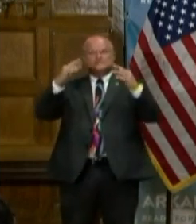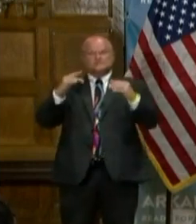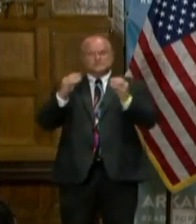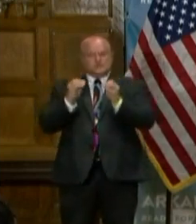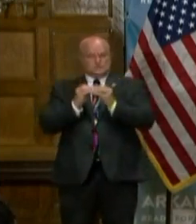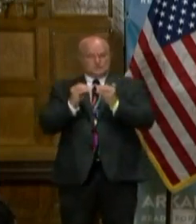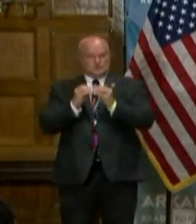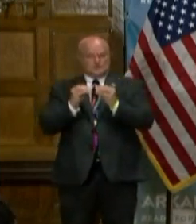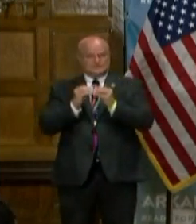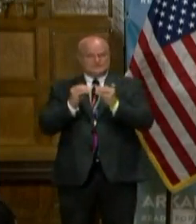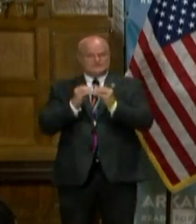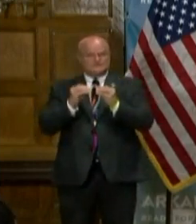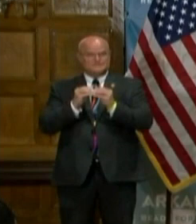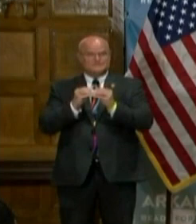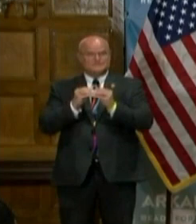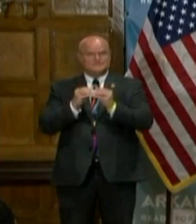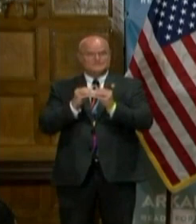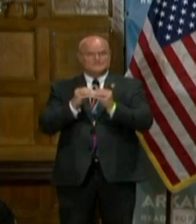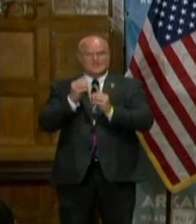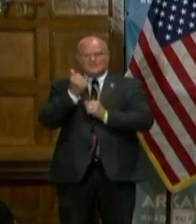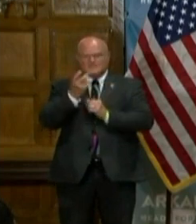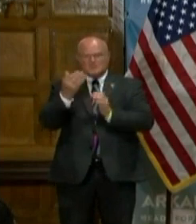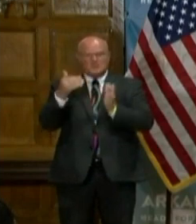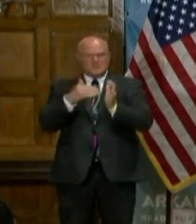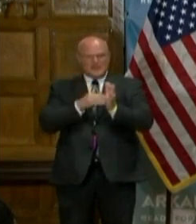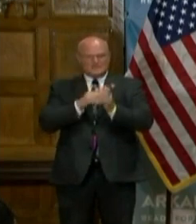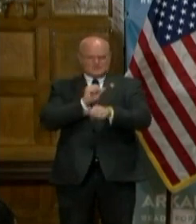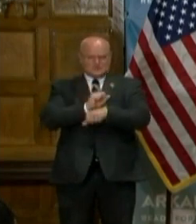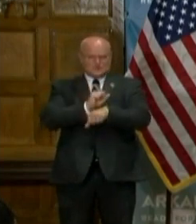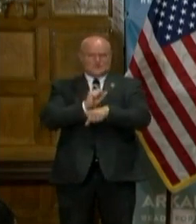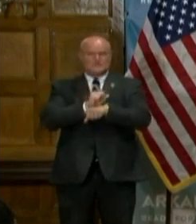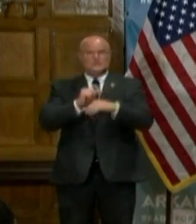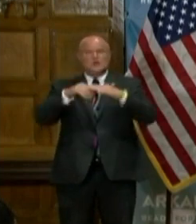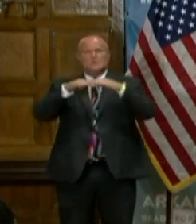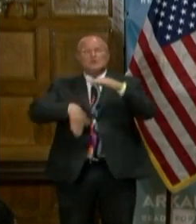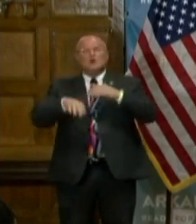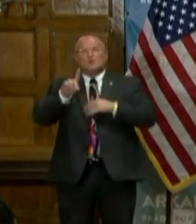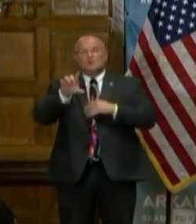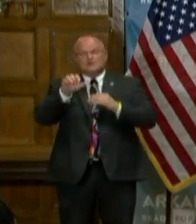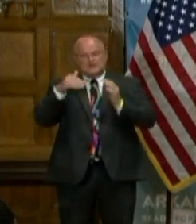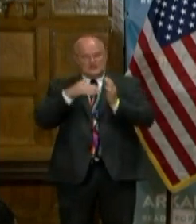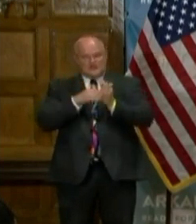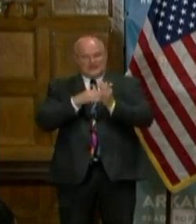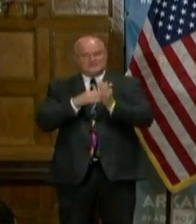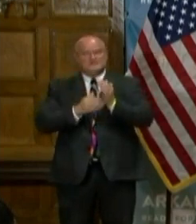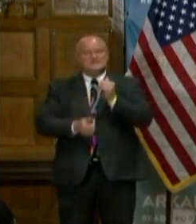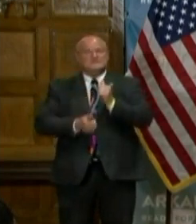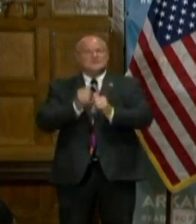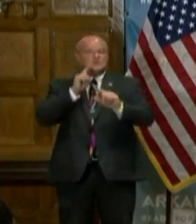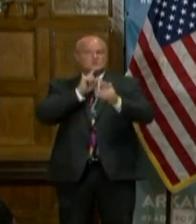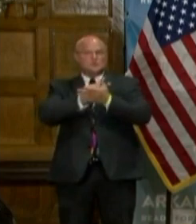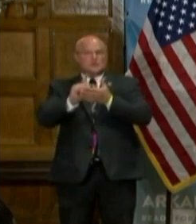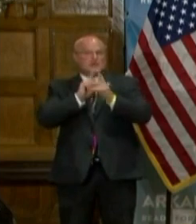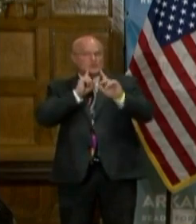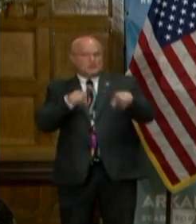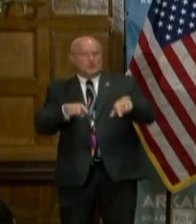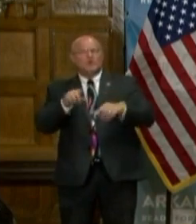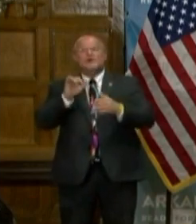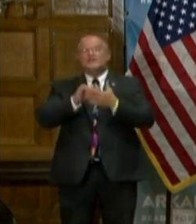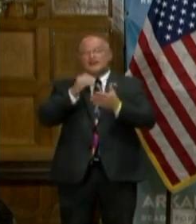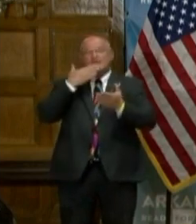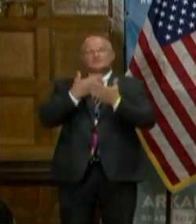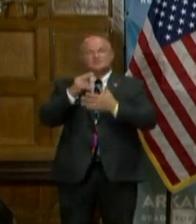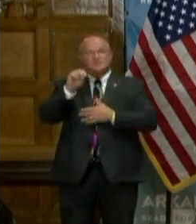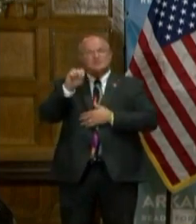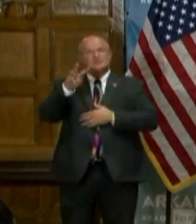declined another few thousand, so we're under 100,000 in the most weekly report. And so that's good